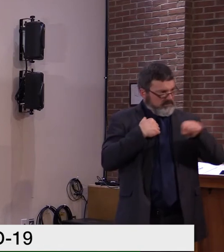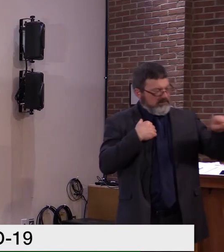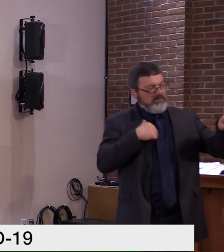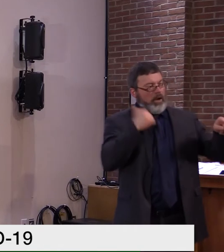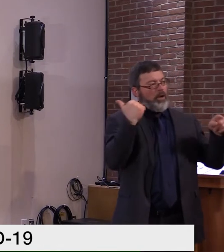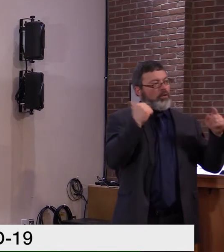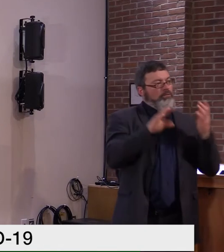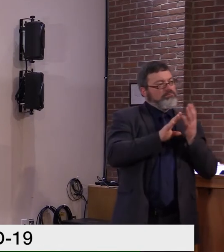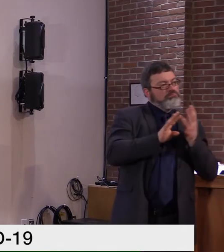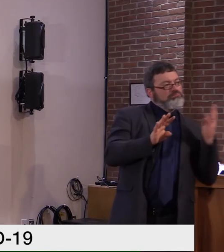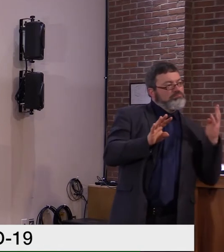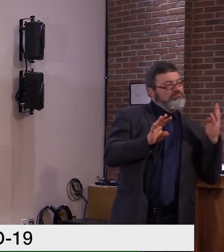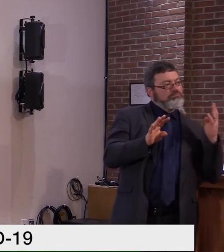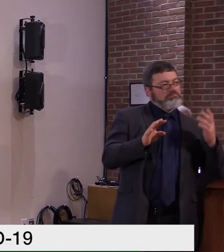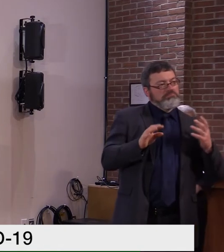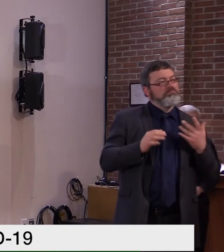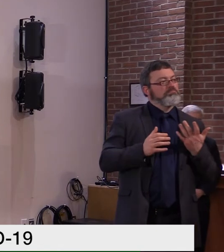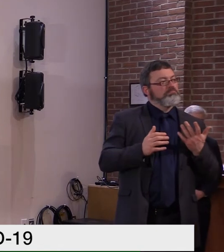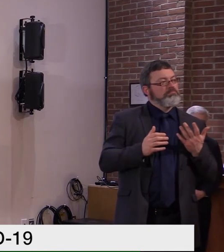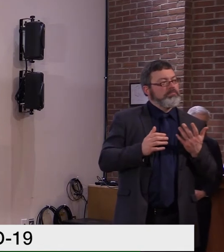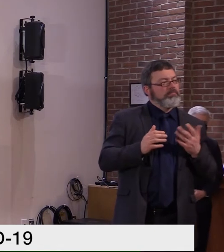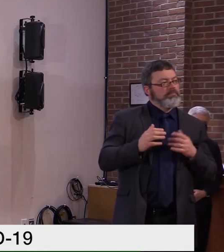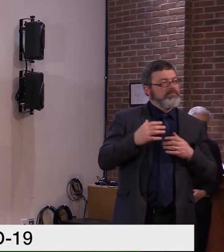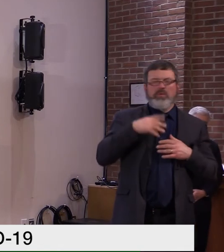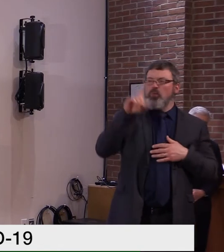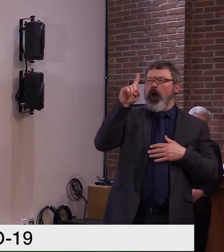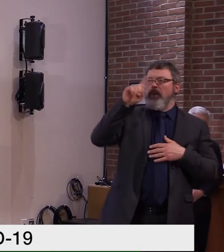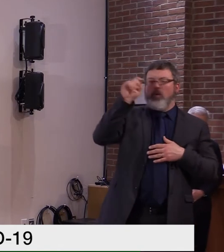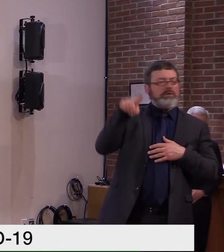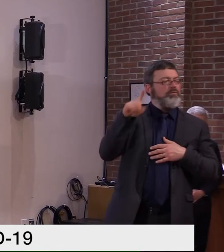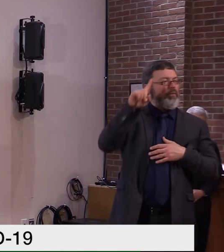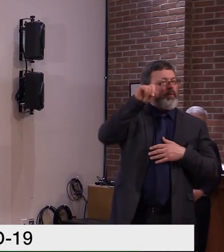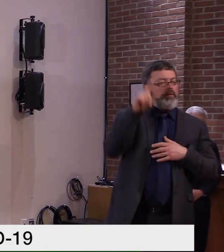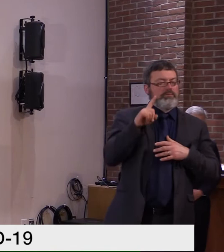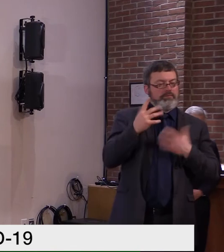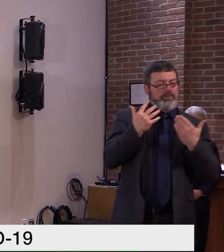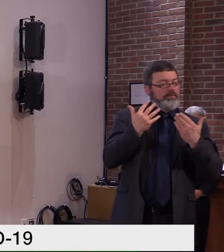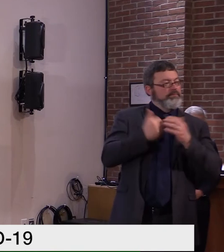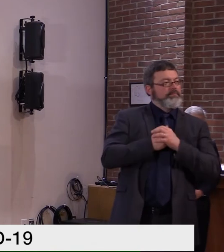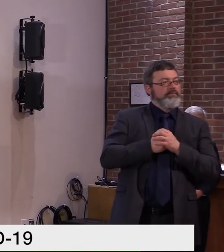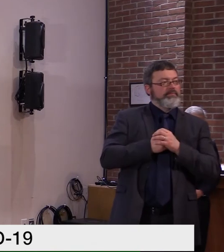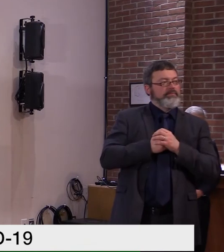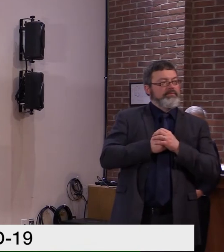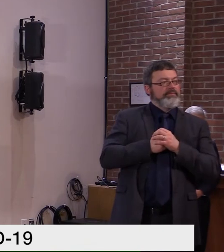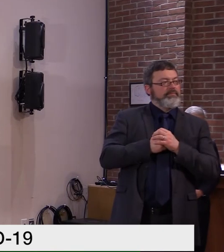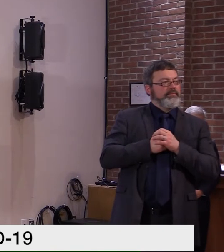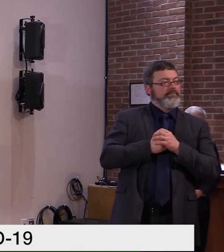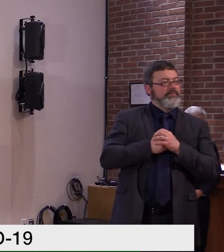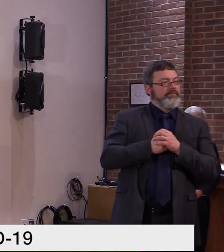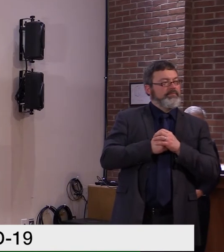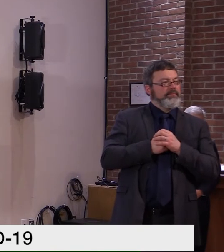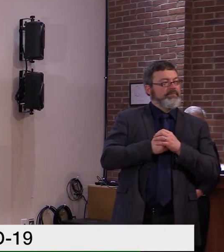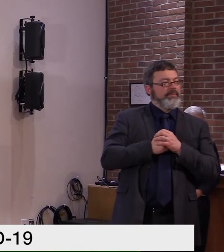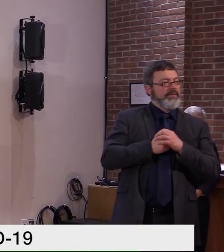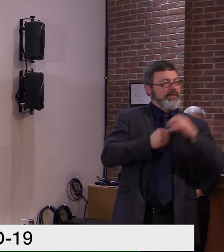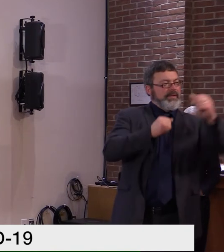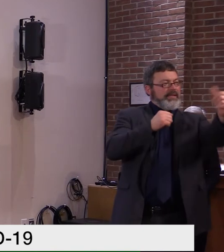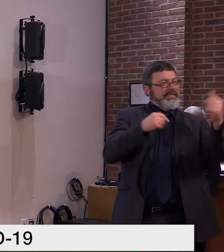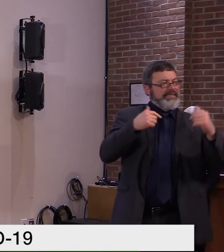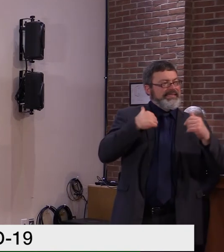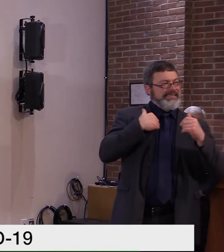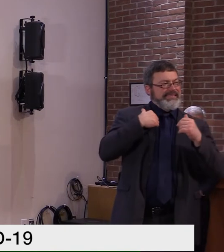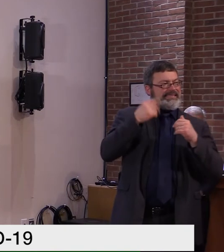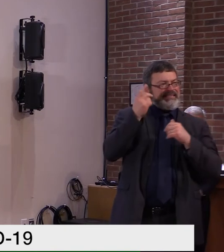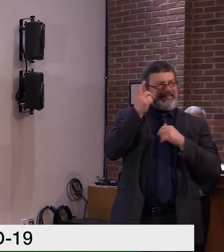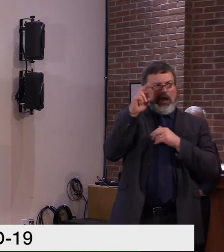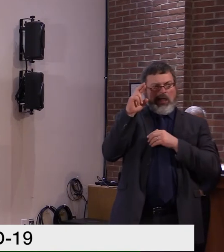me know that they're still waiting for their to be re-asked, right? Okay. Let me ask one more, and I hope this isn't for Dr. Levine. If there's questions, if there's time after,